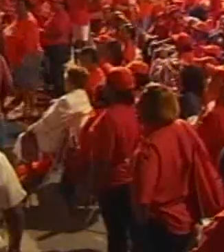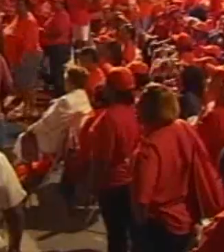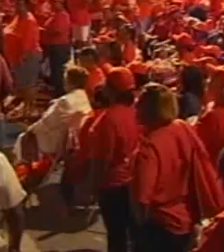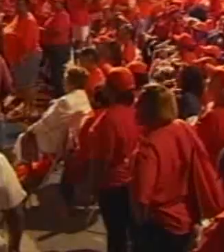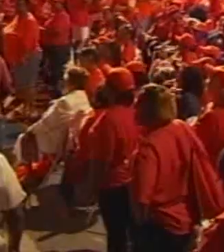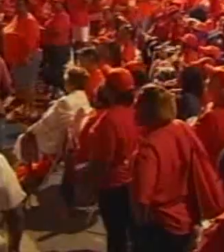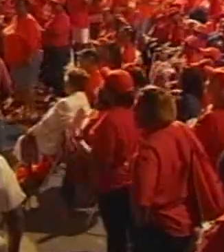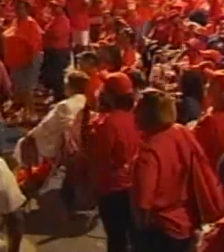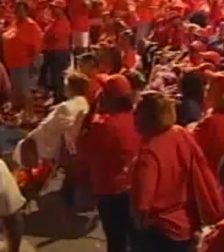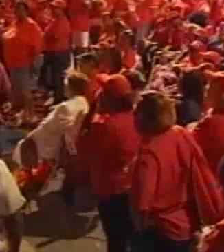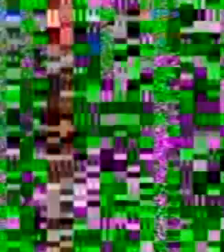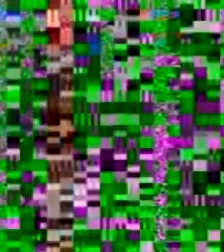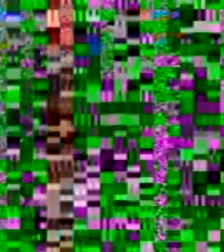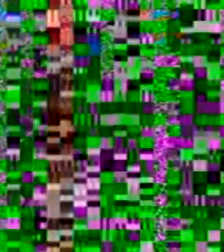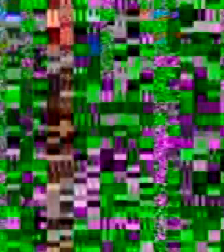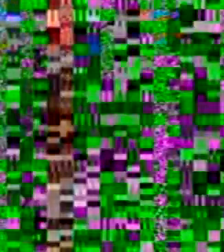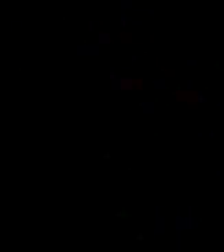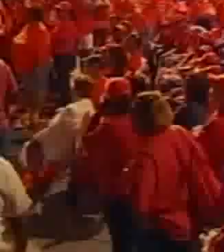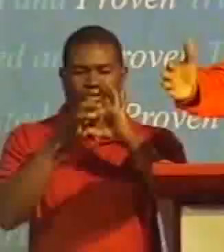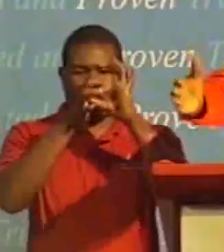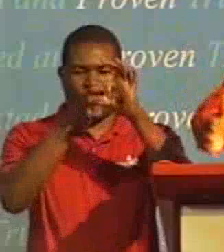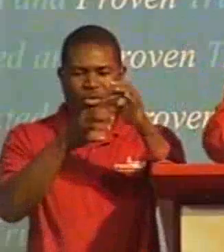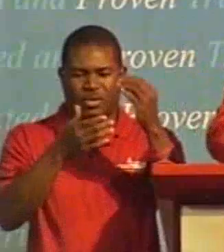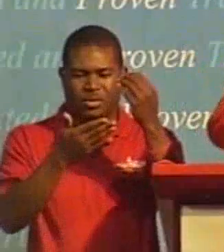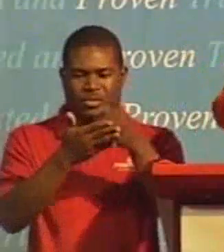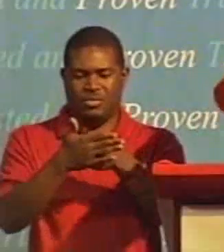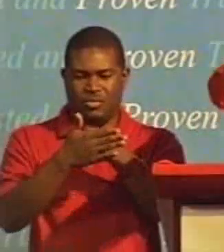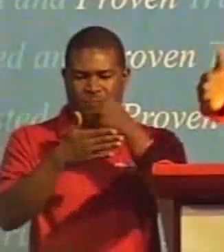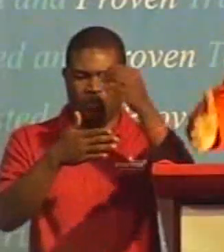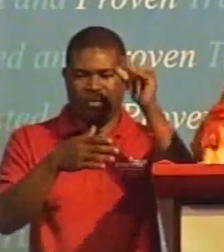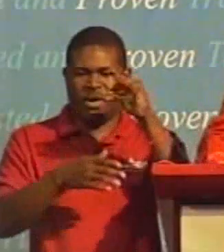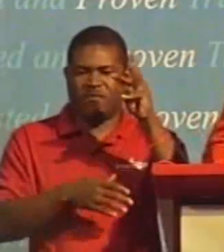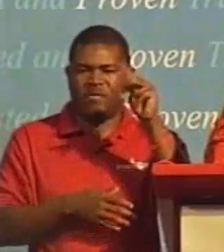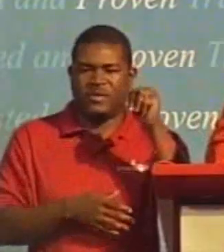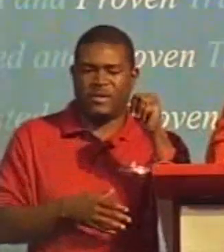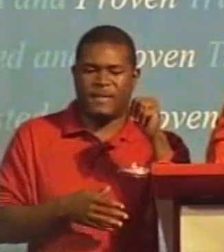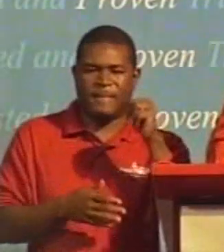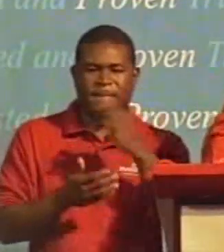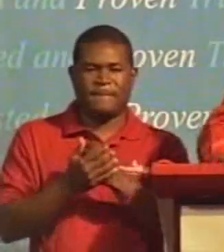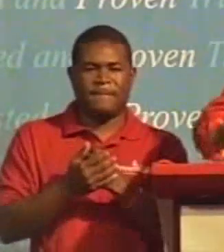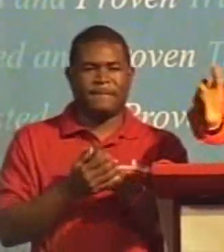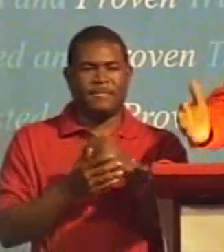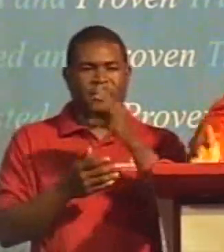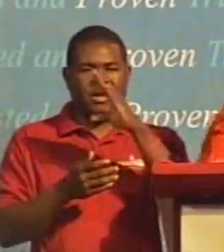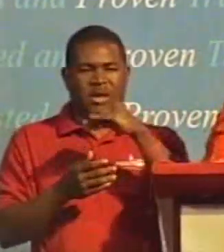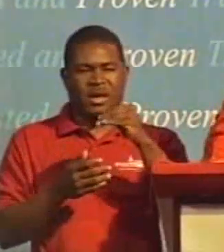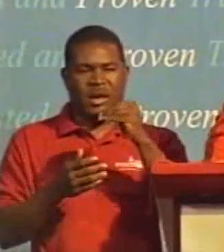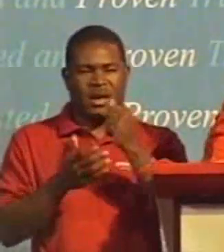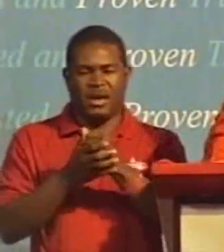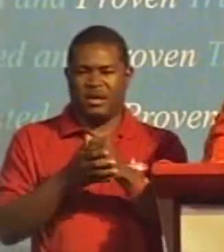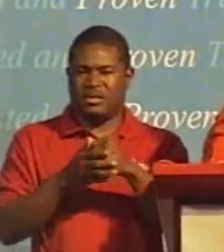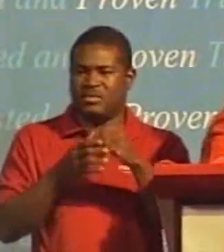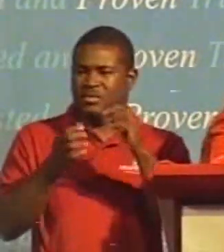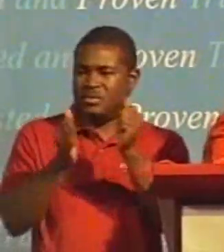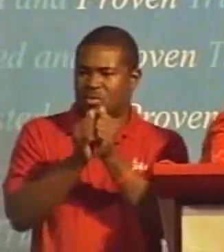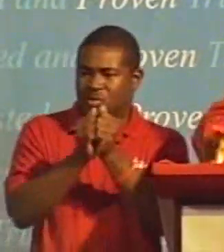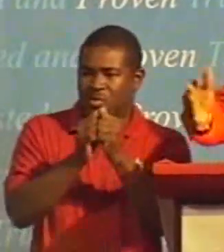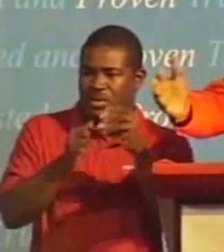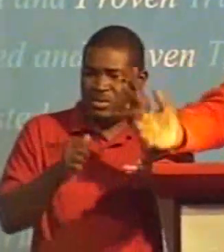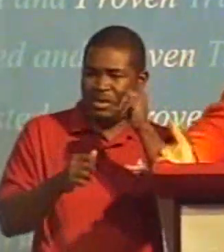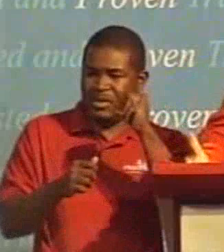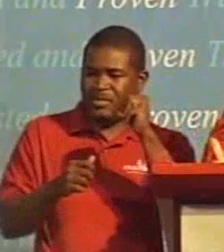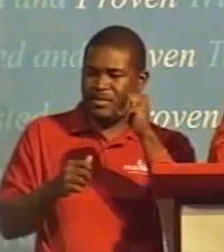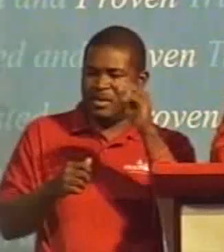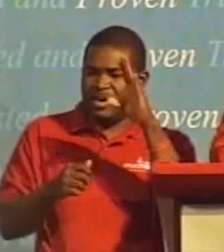He's joining the new generation of the FNM, the professionals, whether it's Heather Hunt and Marathon, or Cassius Stewart in Bamboo Town,